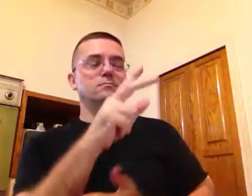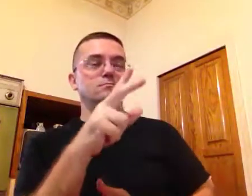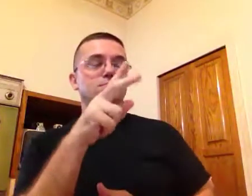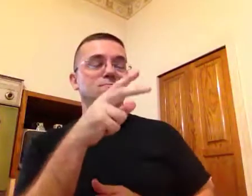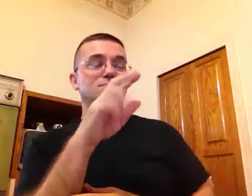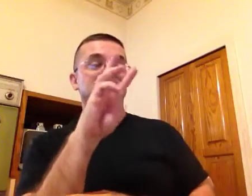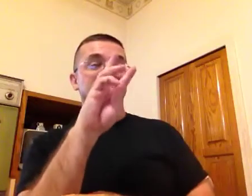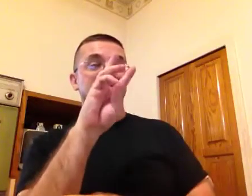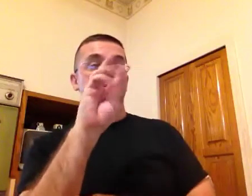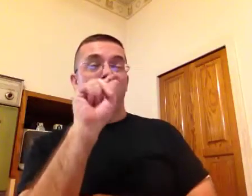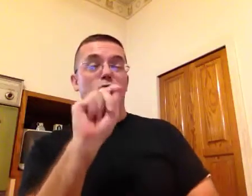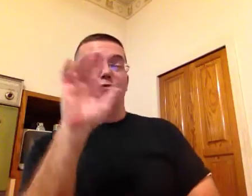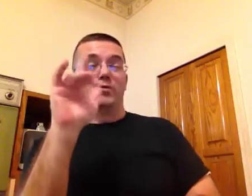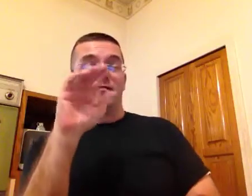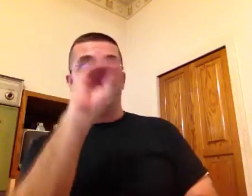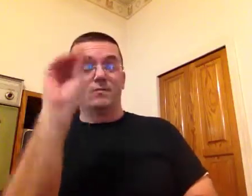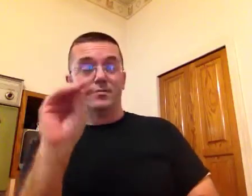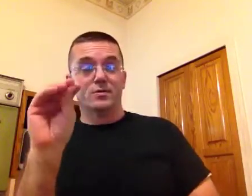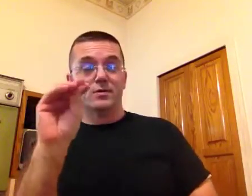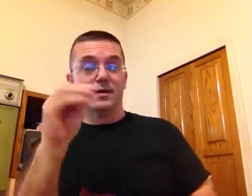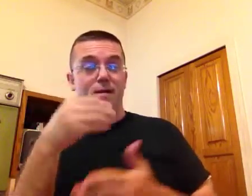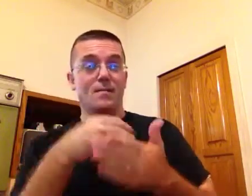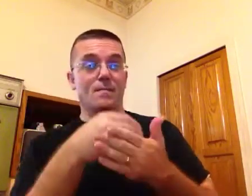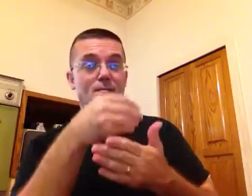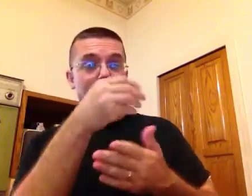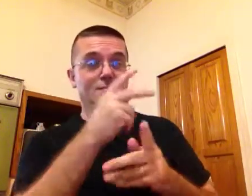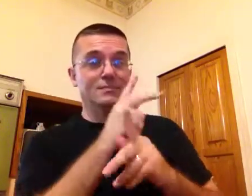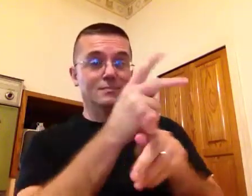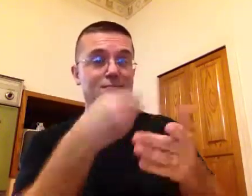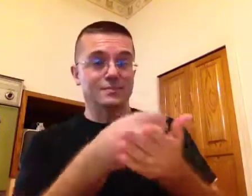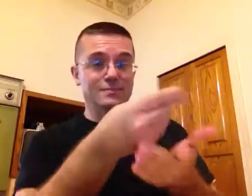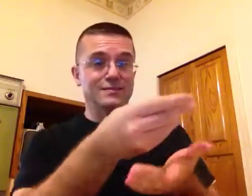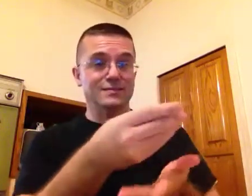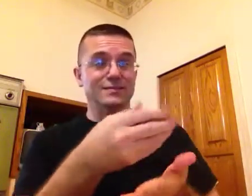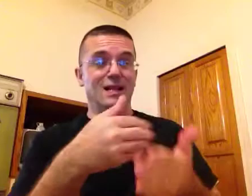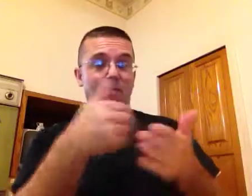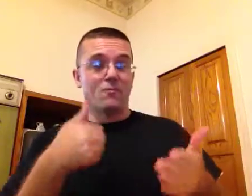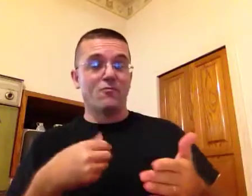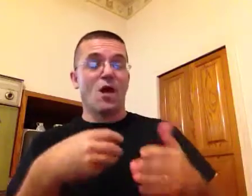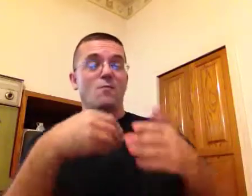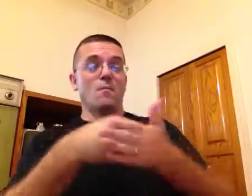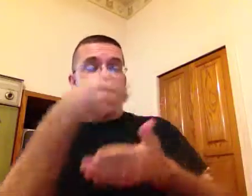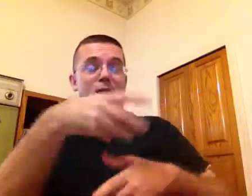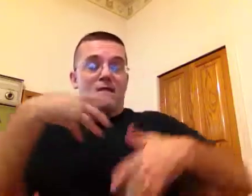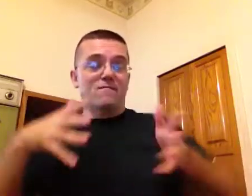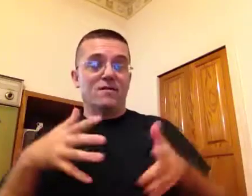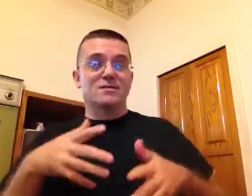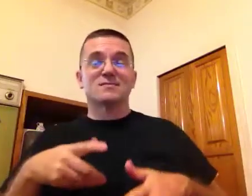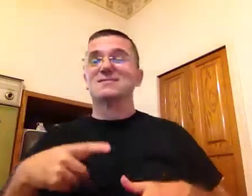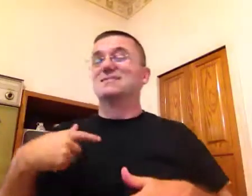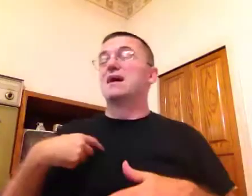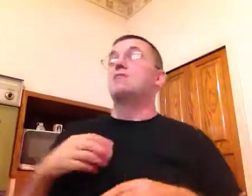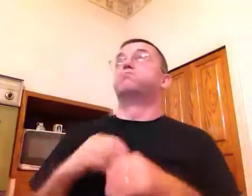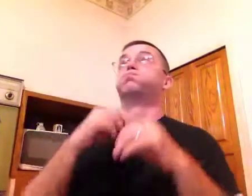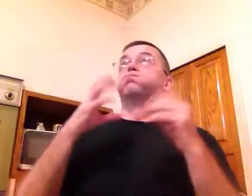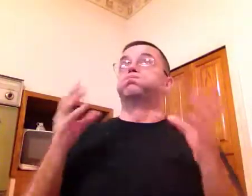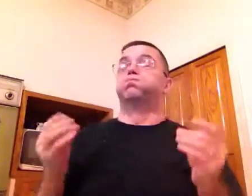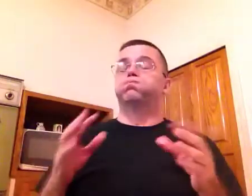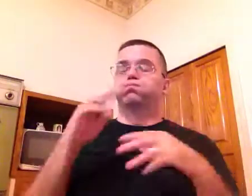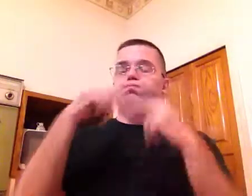building and make a lot more than that. Yeah, I hear you. I have a lot of buildings. You get to a certain point where it's like, let somebody else have all the